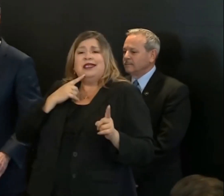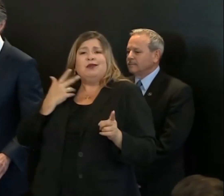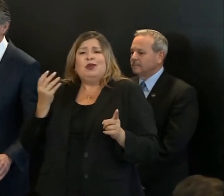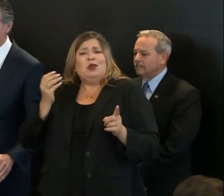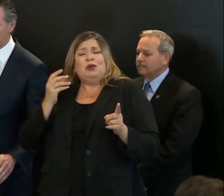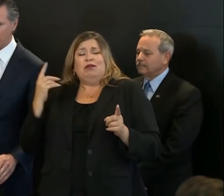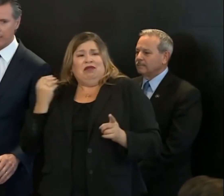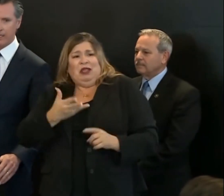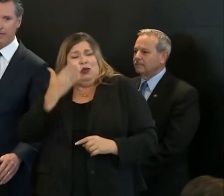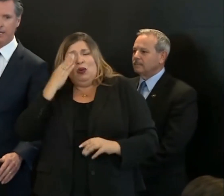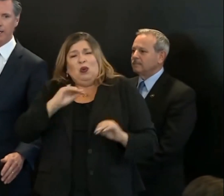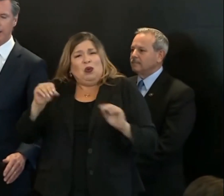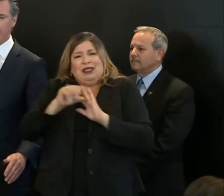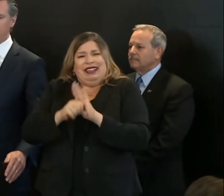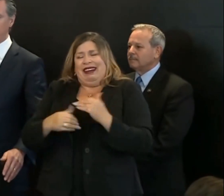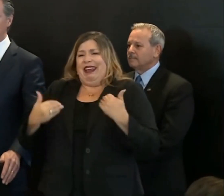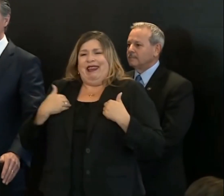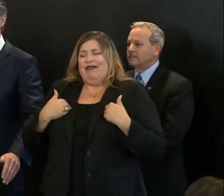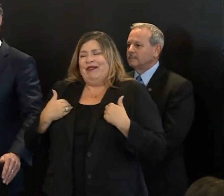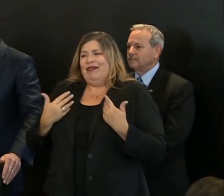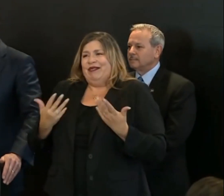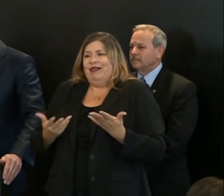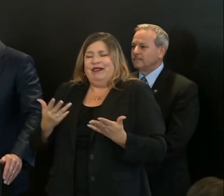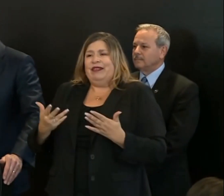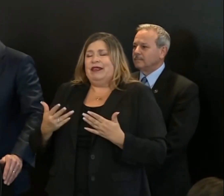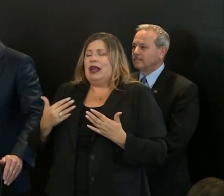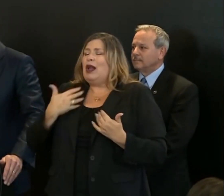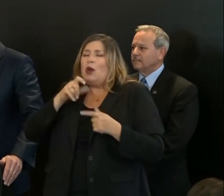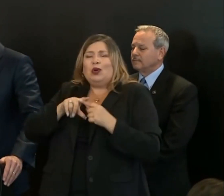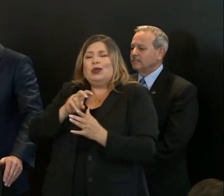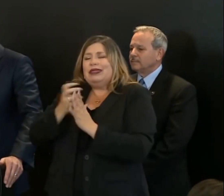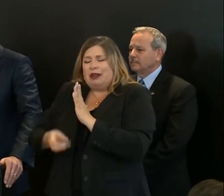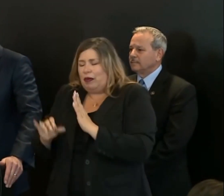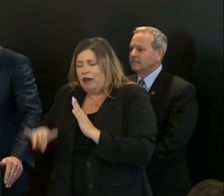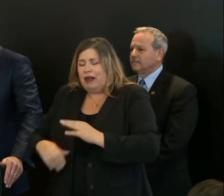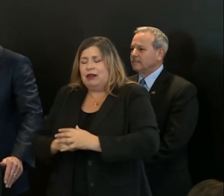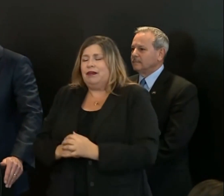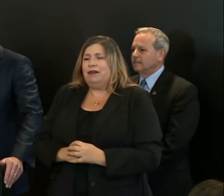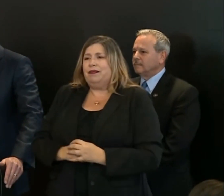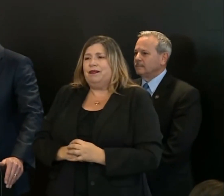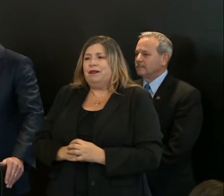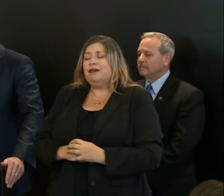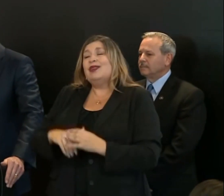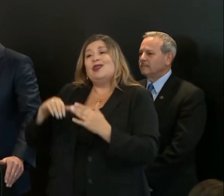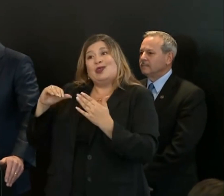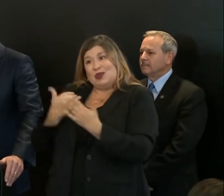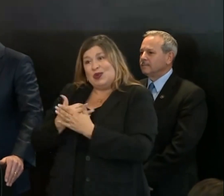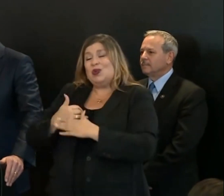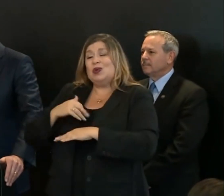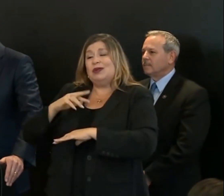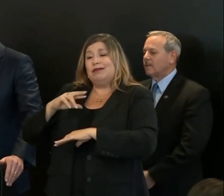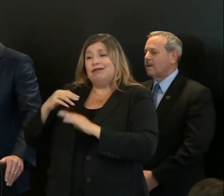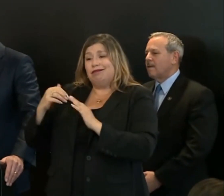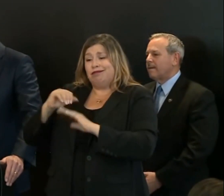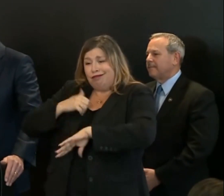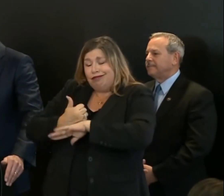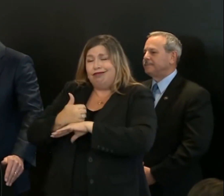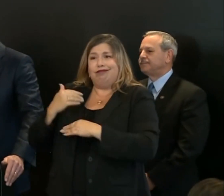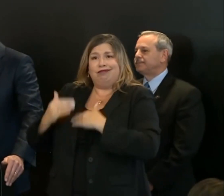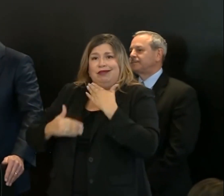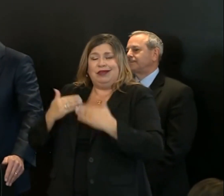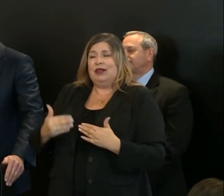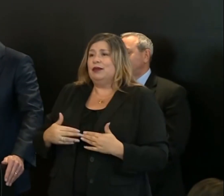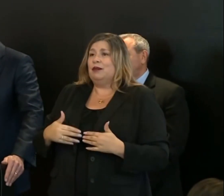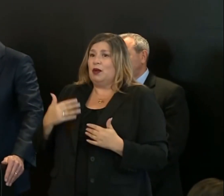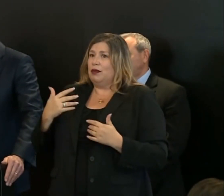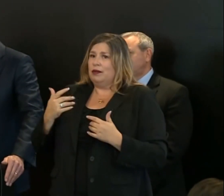to access them. Well, I don't want to get into but let's just establish this. New protocols are now being advanced. They can't happen